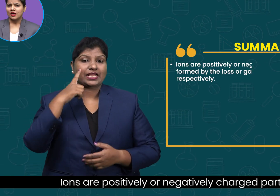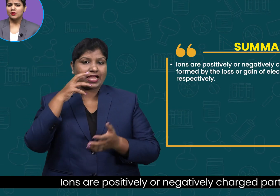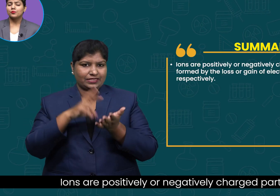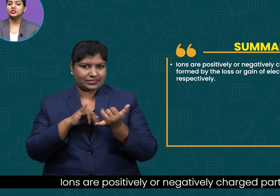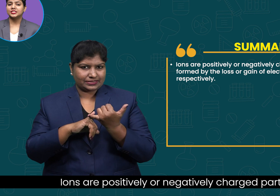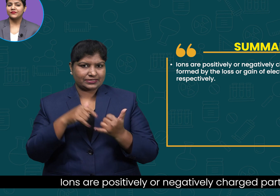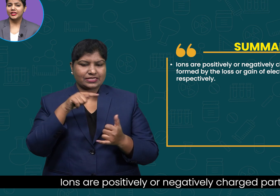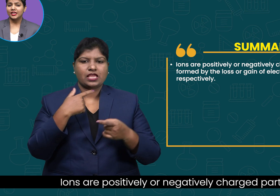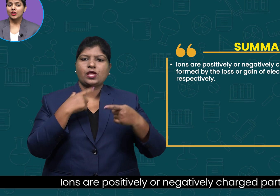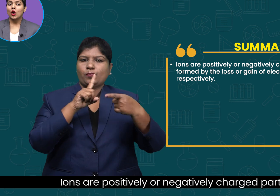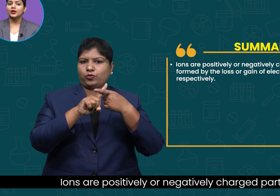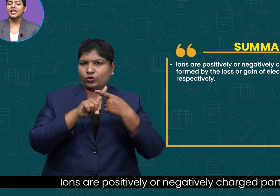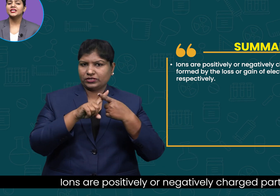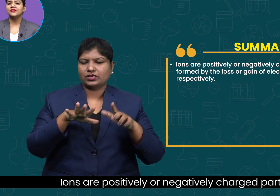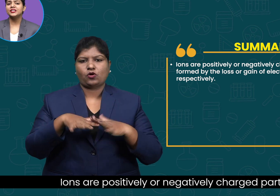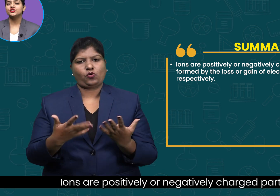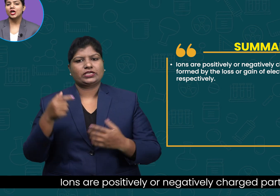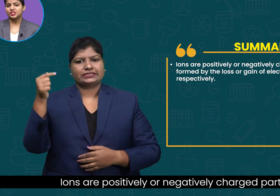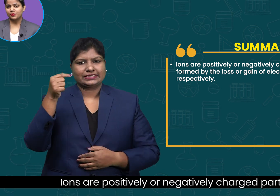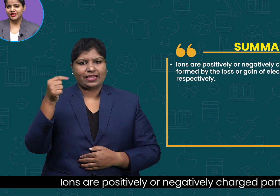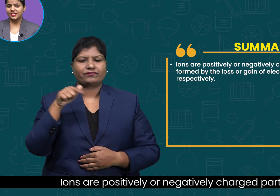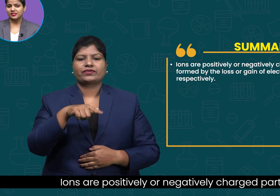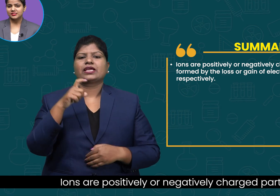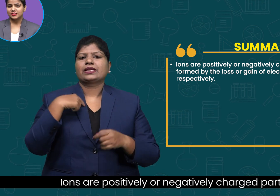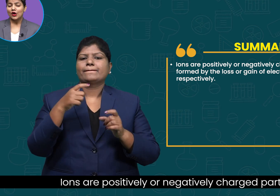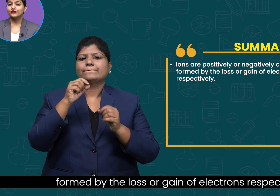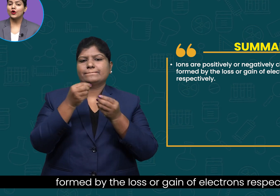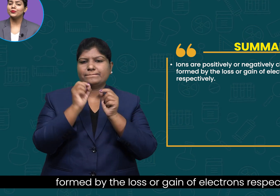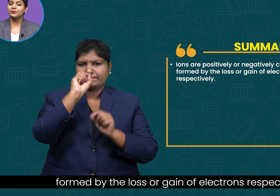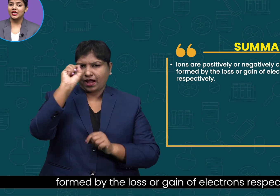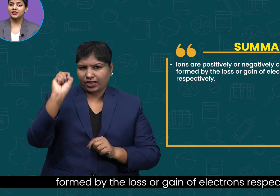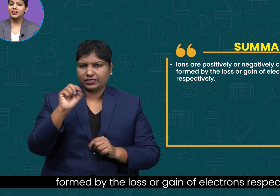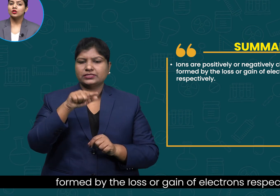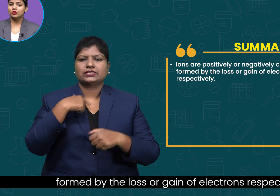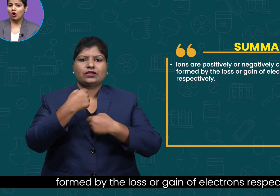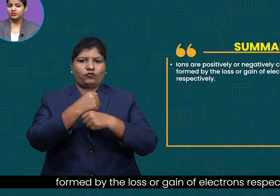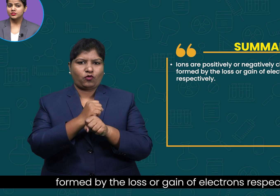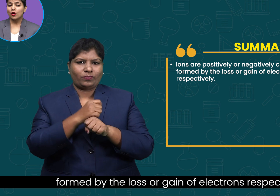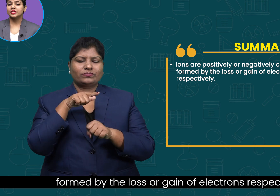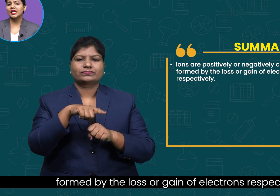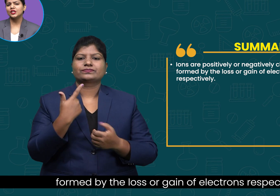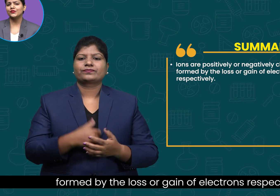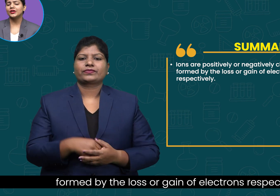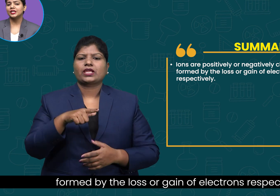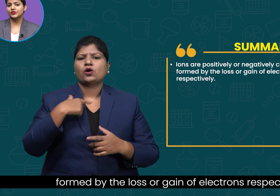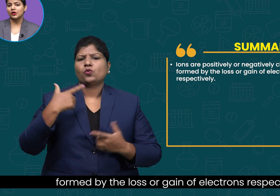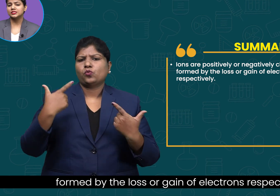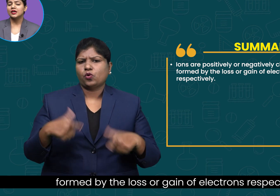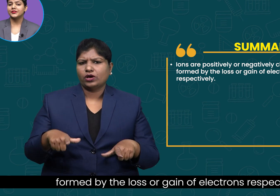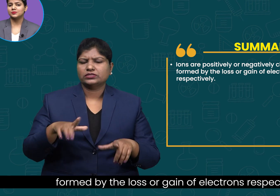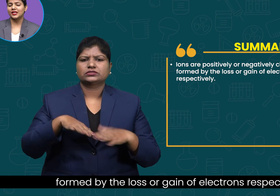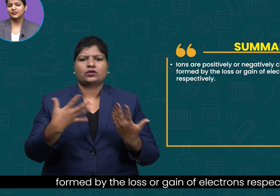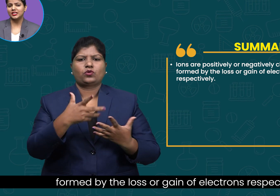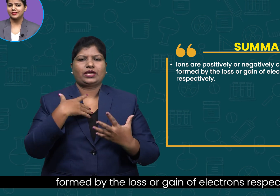Ions are positively or negatively charged particles formed by the loss or gain of